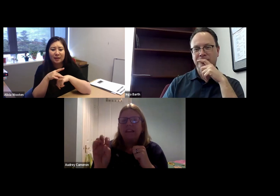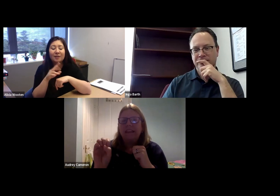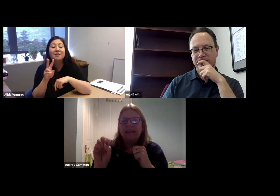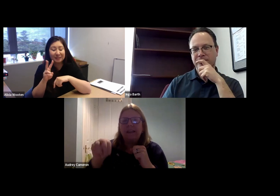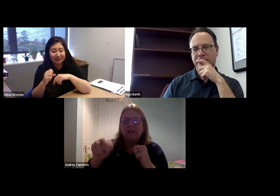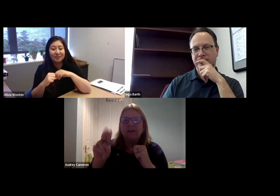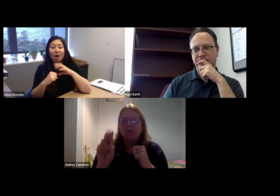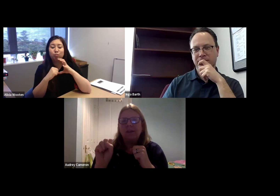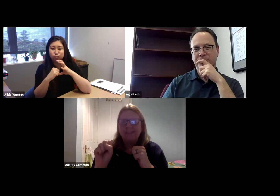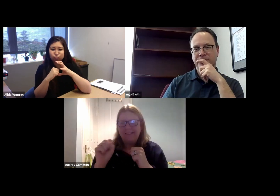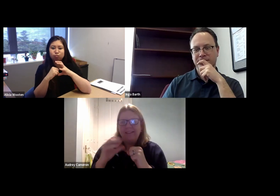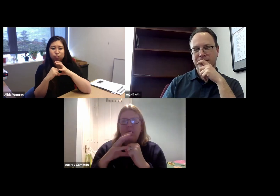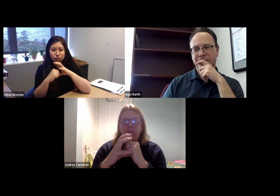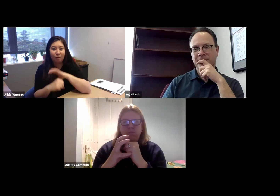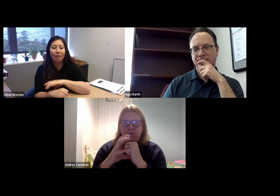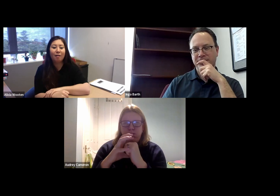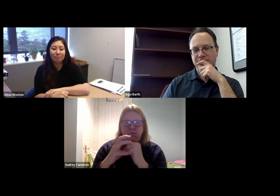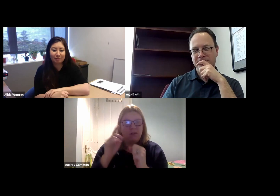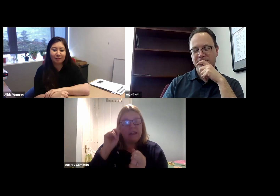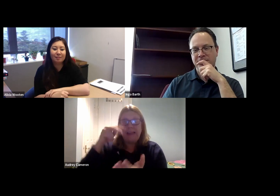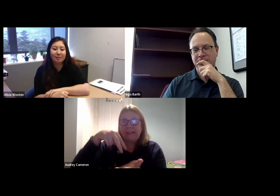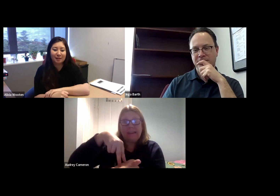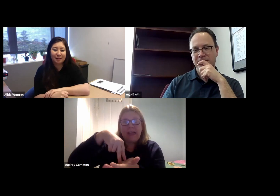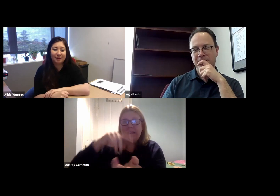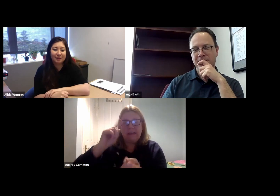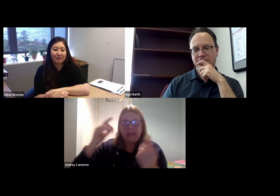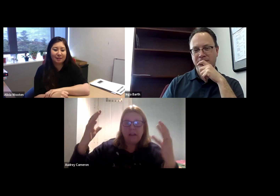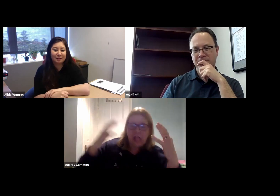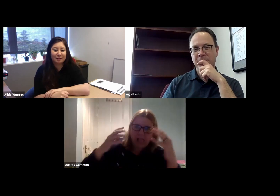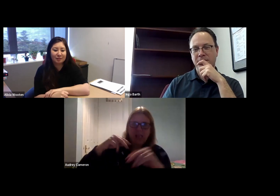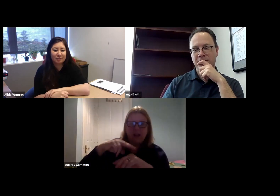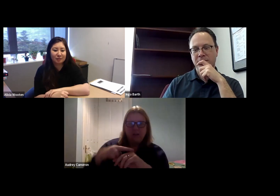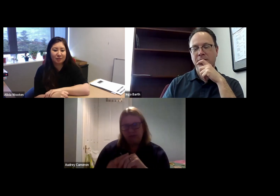Which planet do you mean now, Audrey?